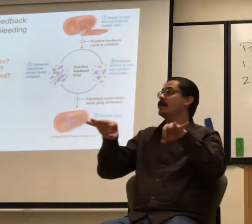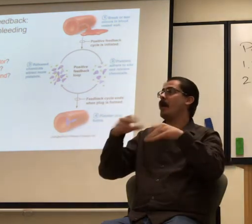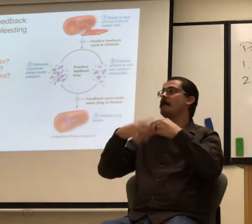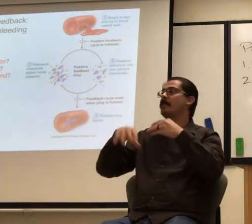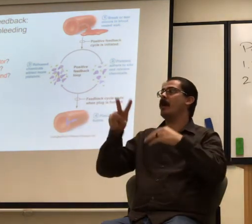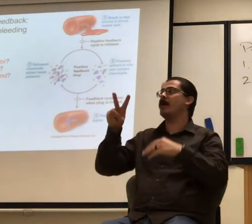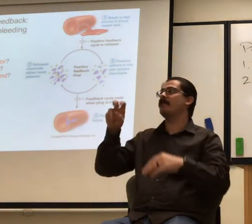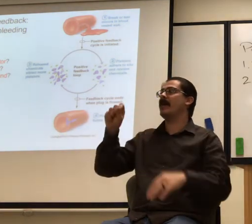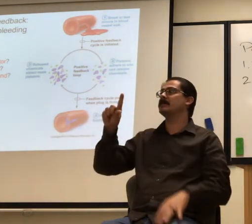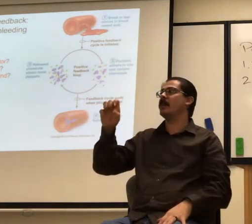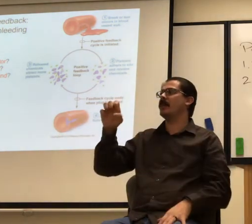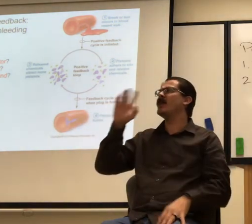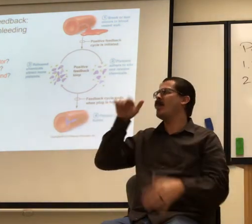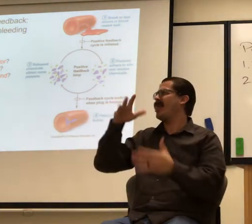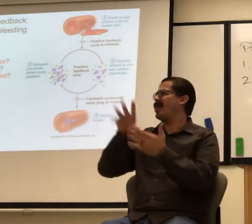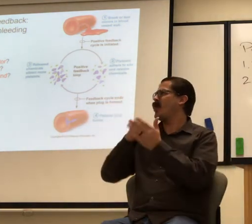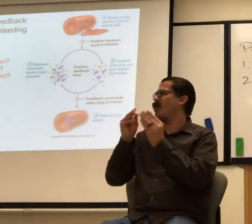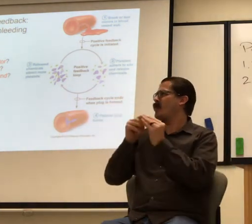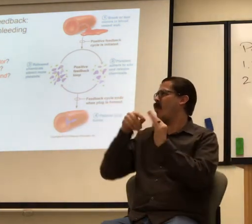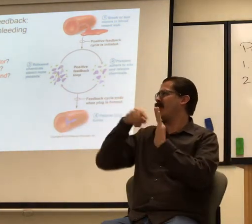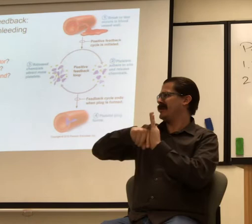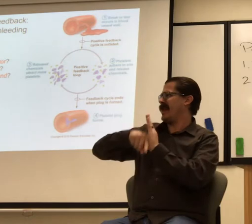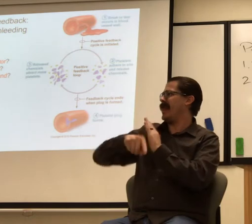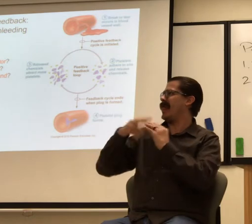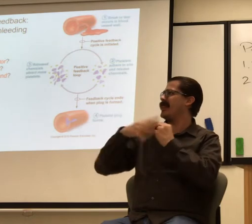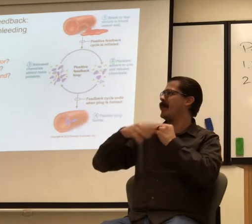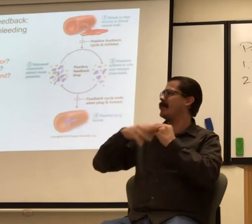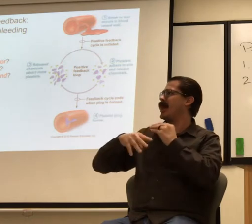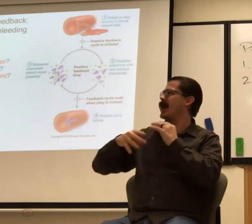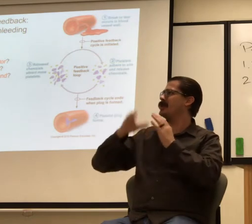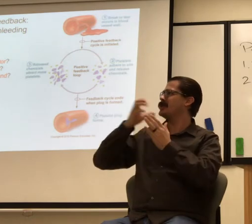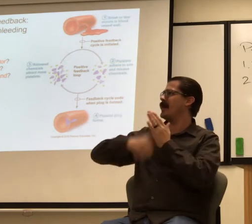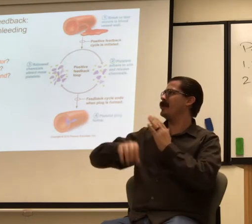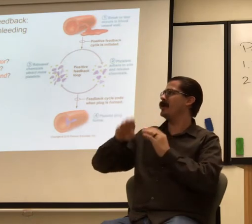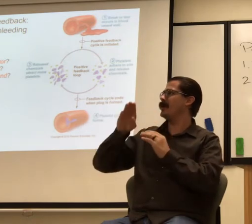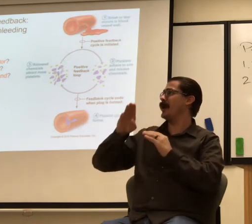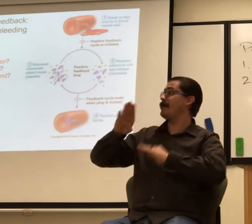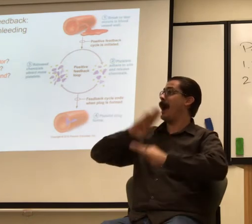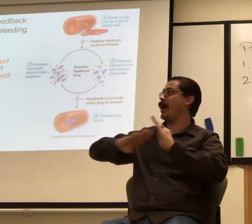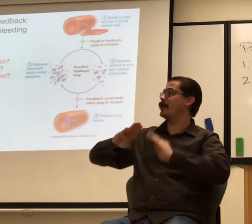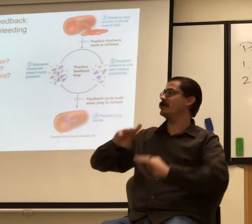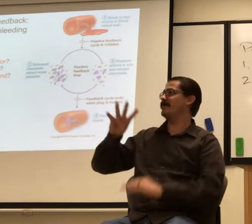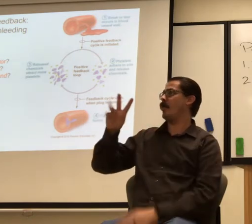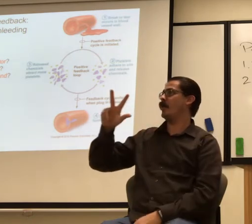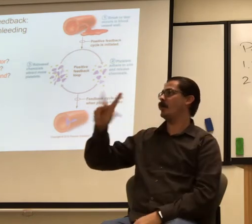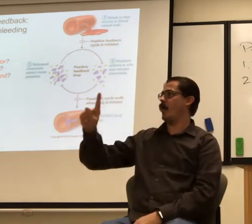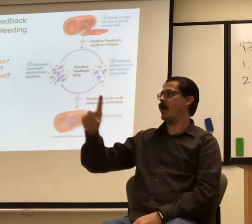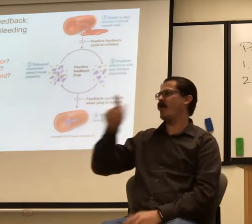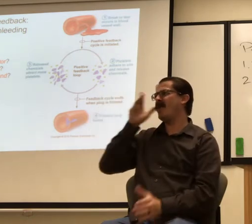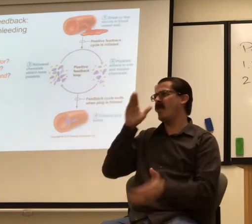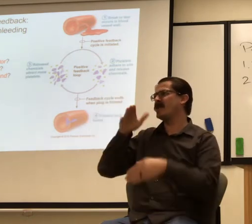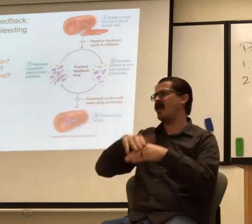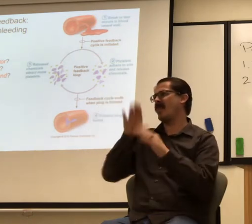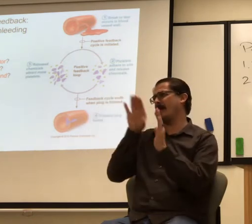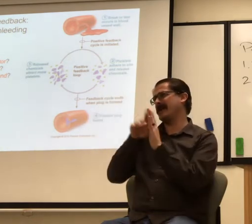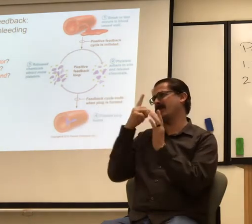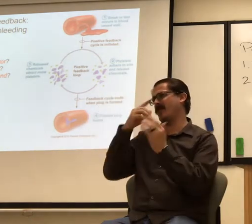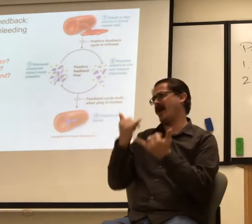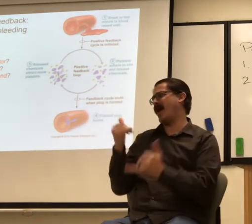You'll learn this in more detail when you get to the blood chapter in BIOL431, but let's just kind of keep it to the figure for now.